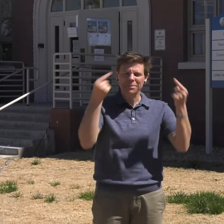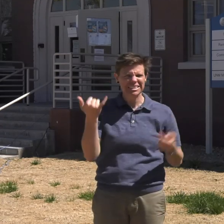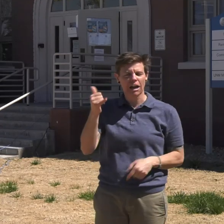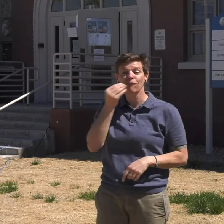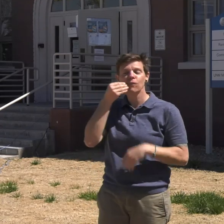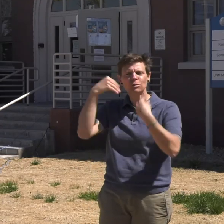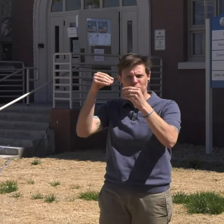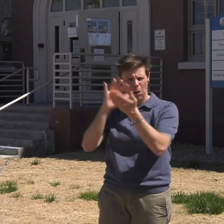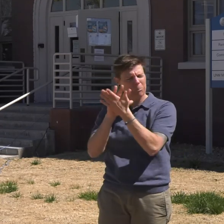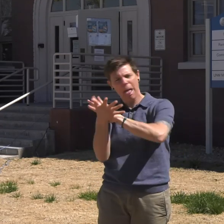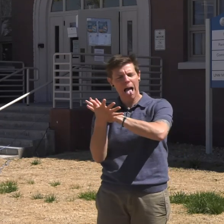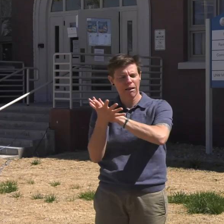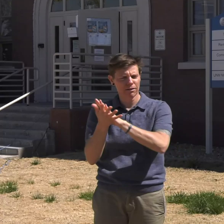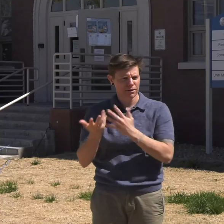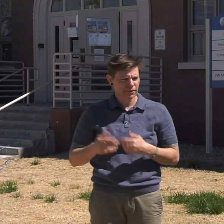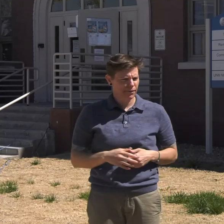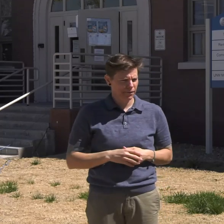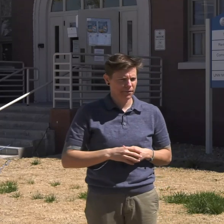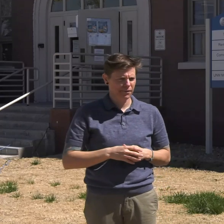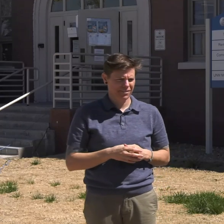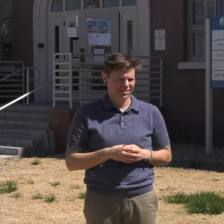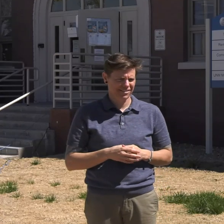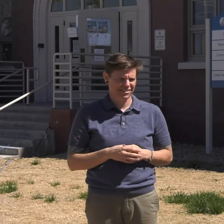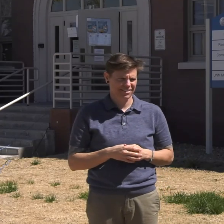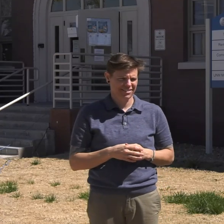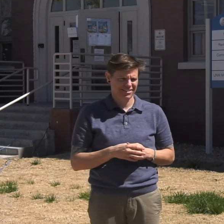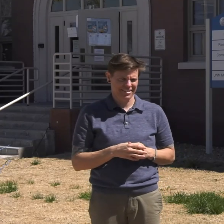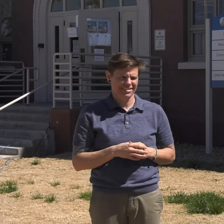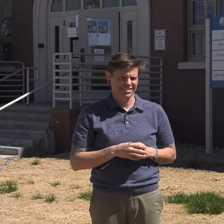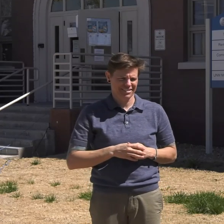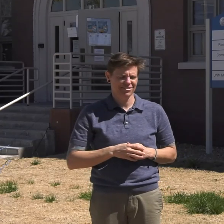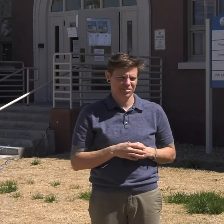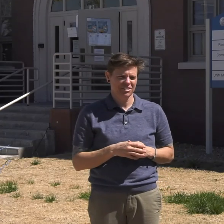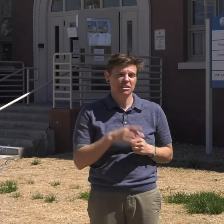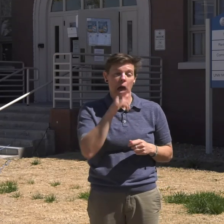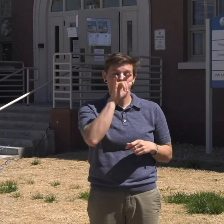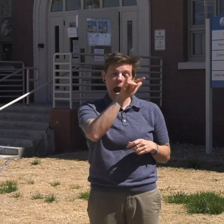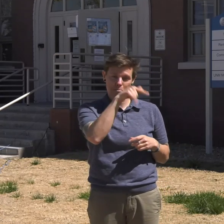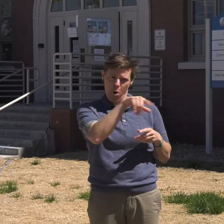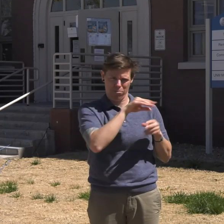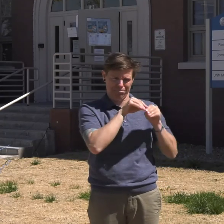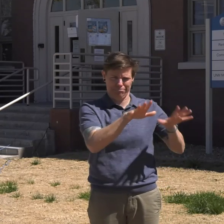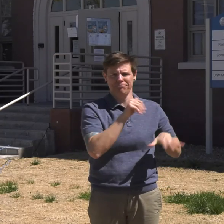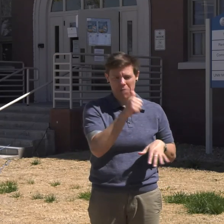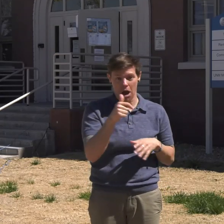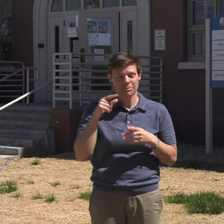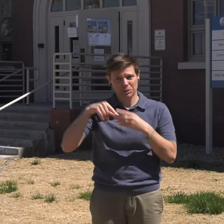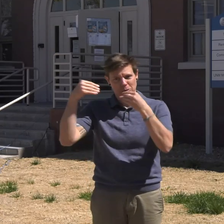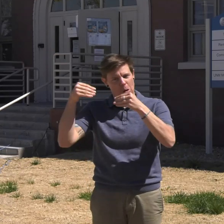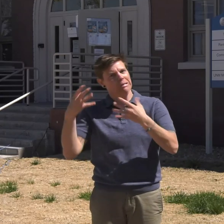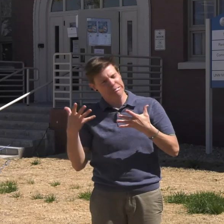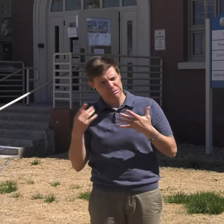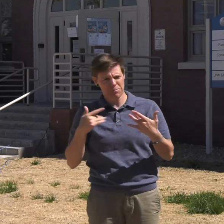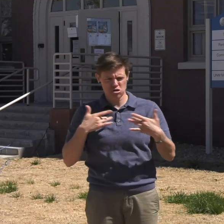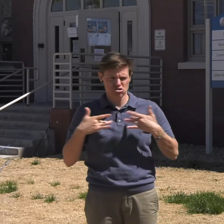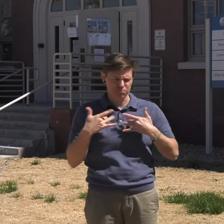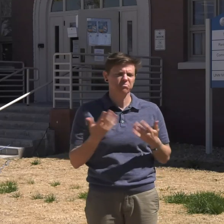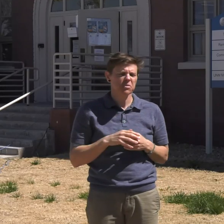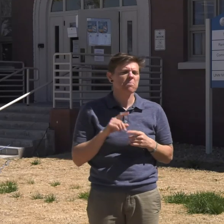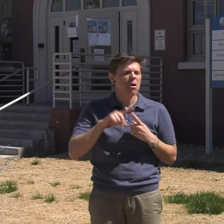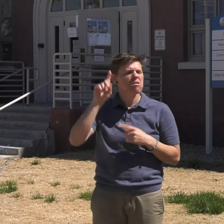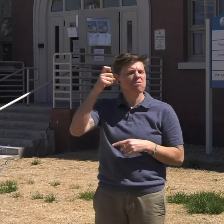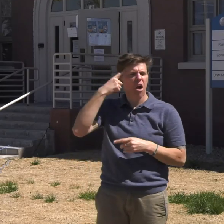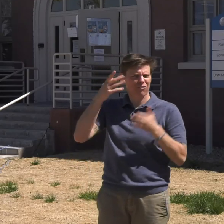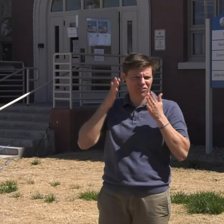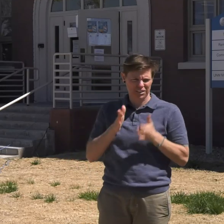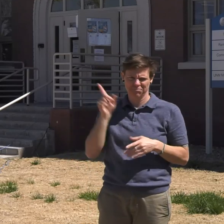type situation. Also, we do have the reserves. The DOH and the governor have been great. There's a setup there where there are